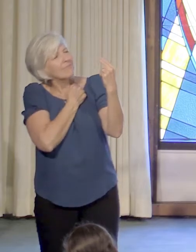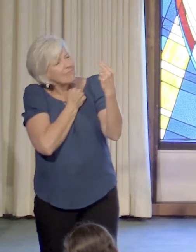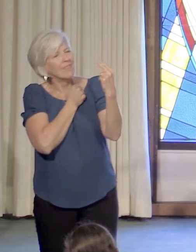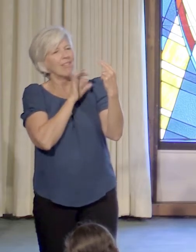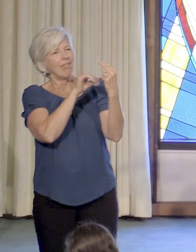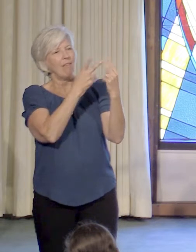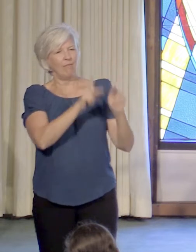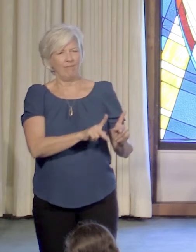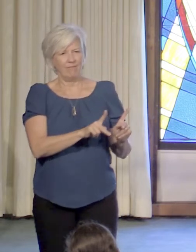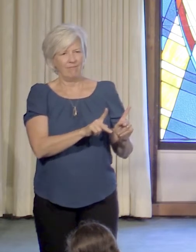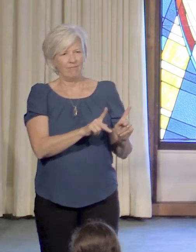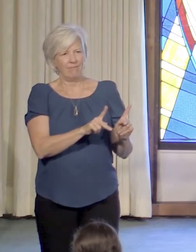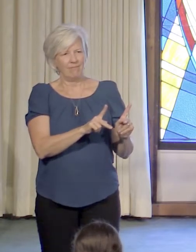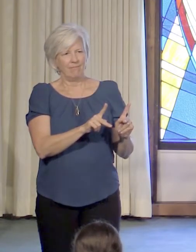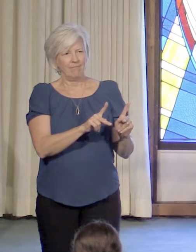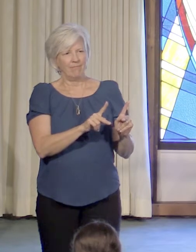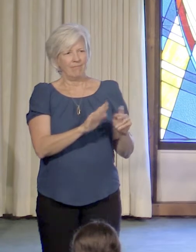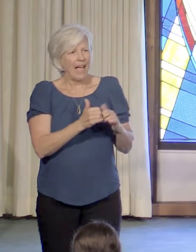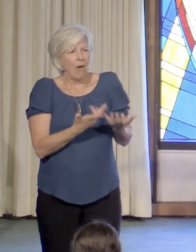how much they mean to you.